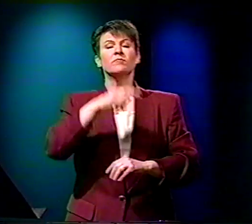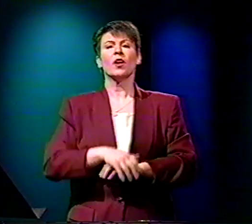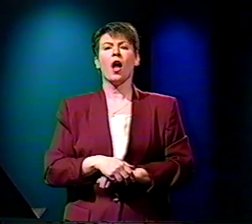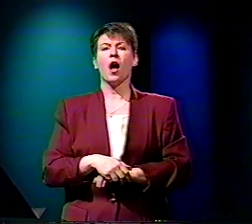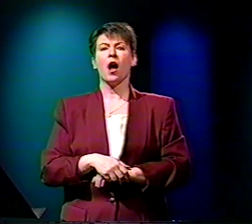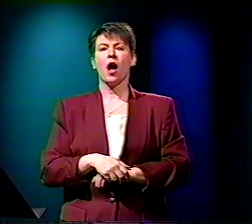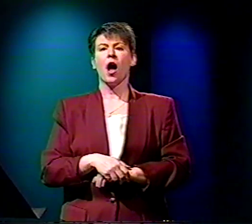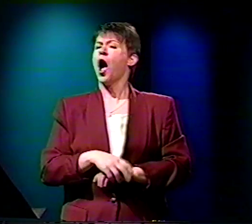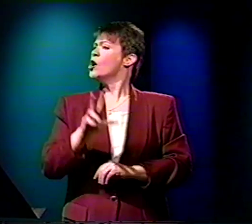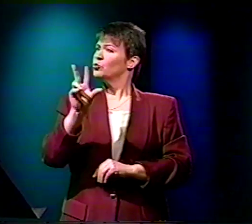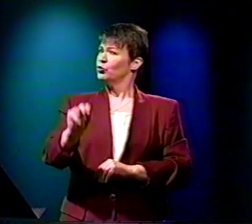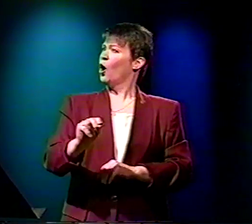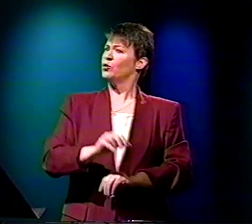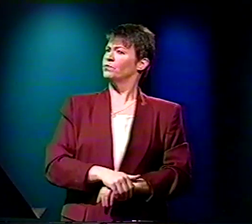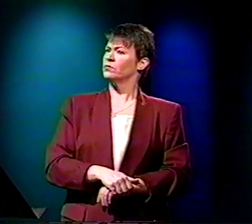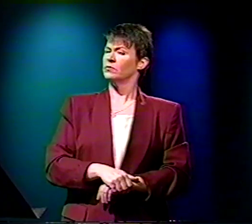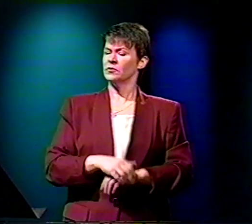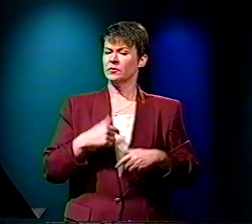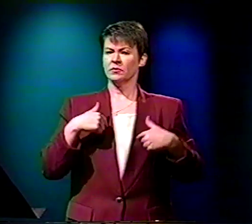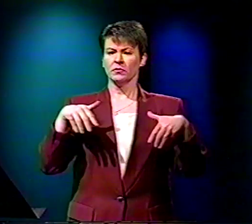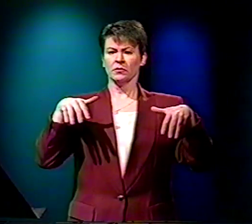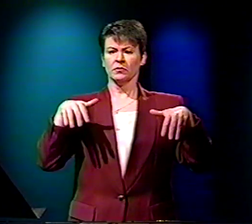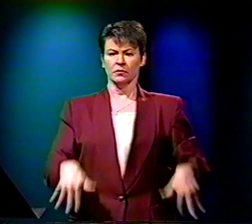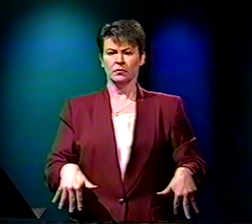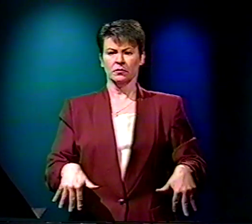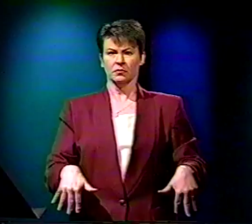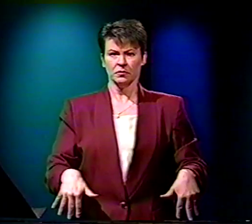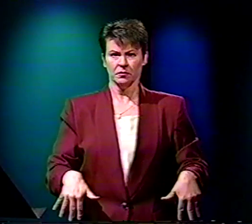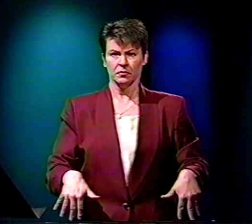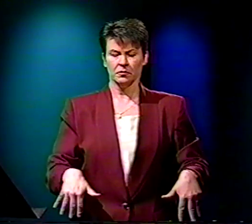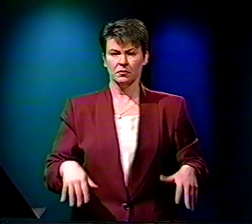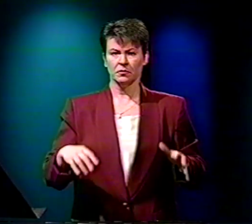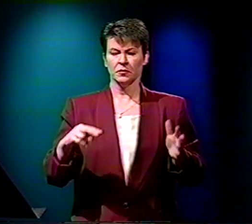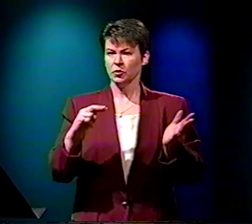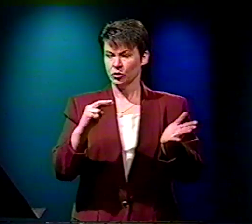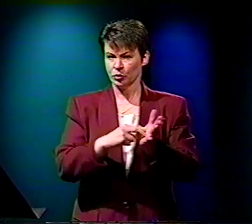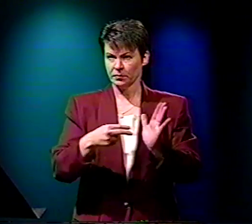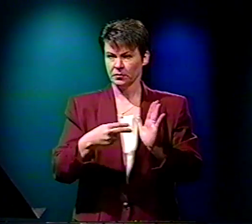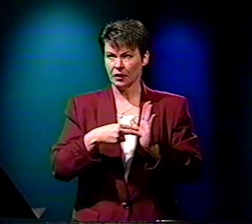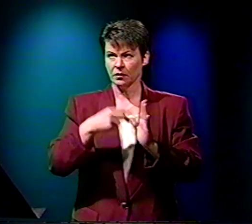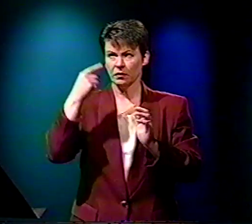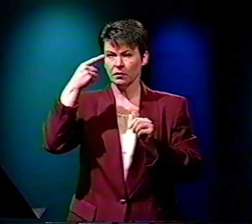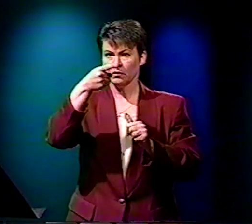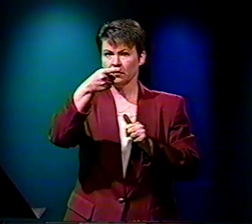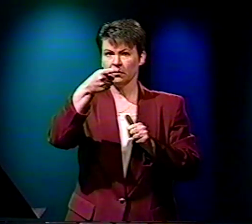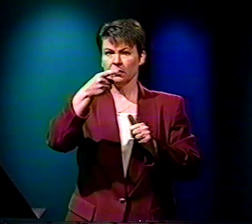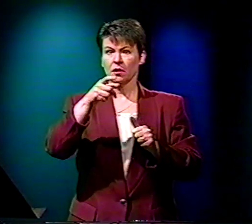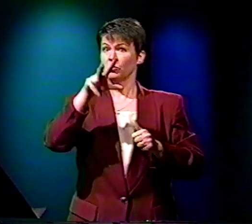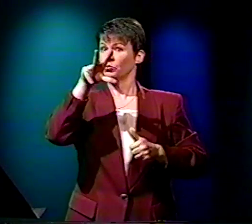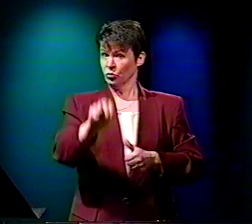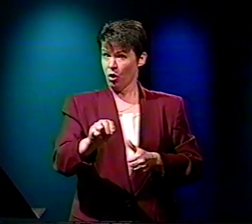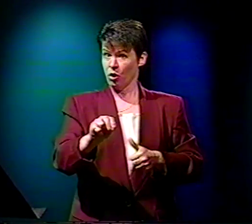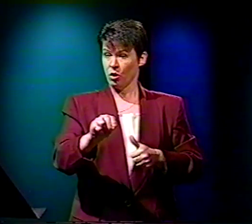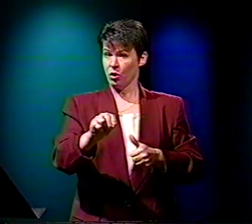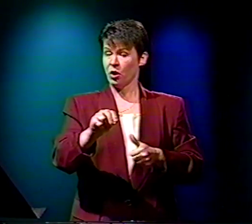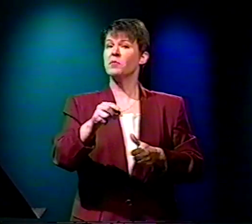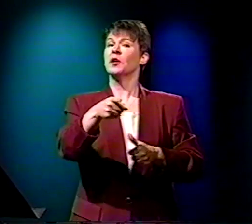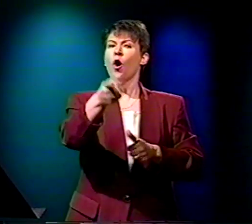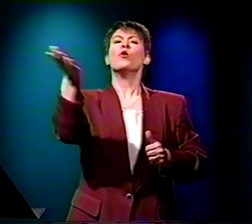of their basic question. And then the hearing response is simply no. And that leaves me, the deaf person, at a loss